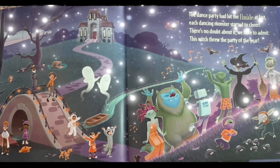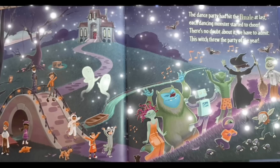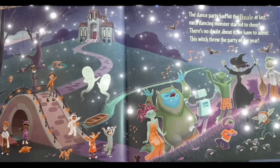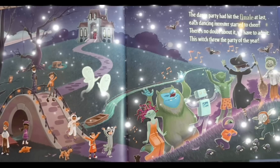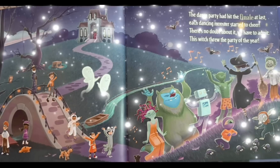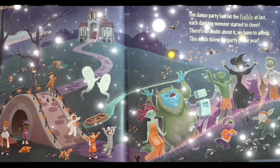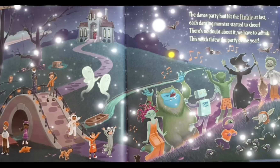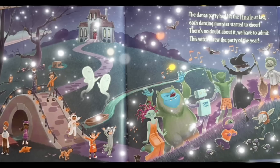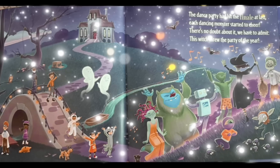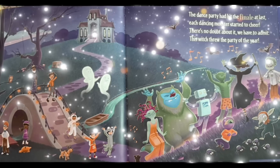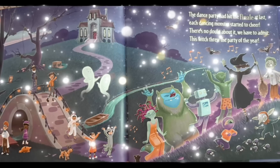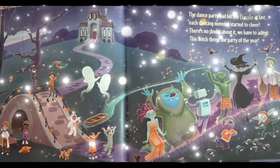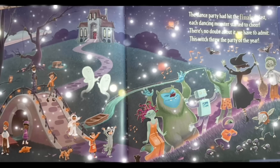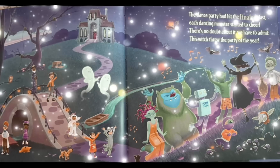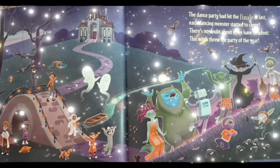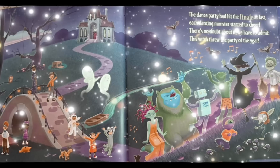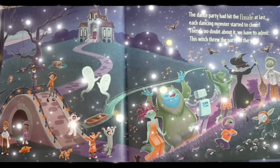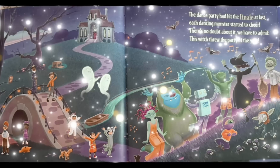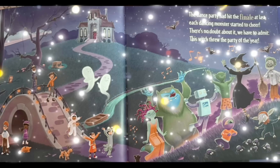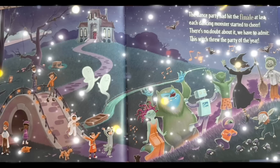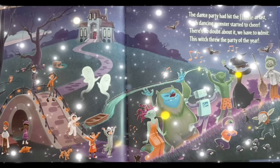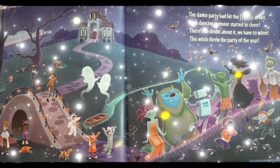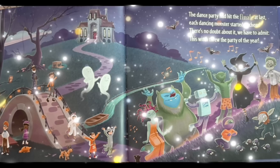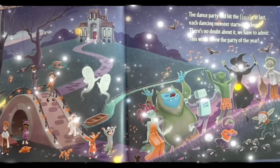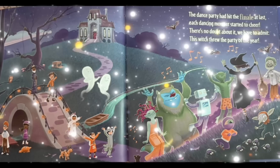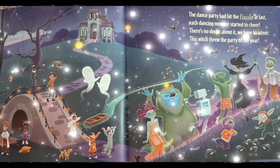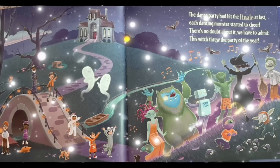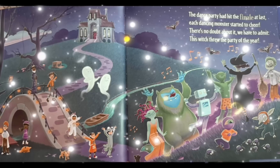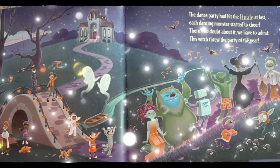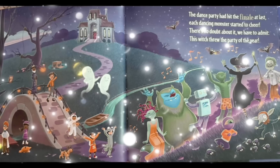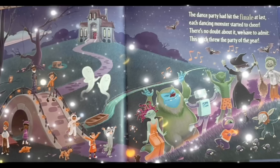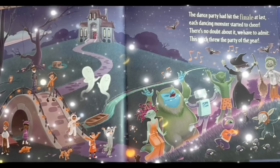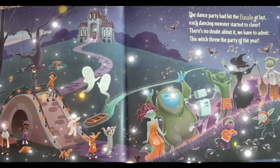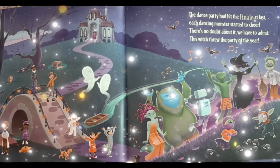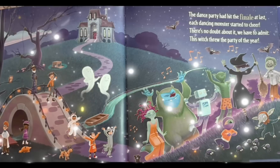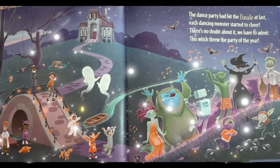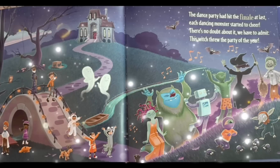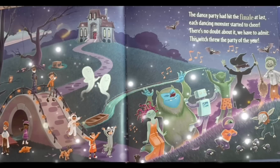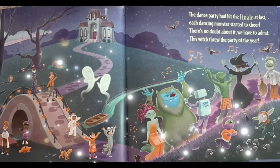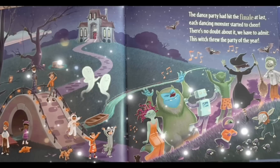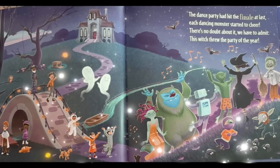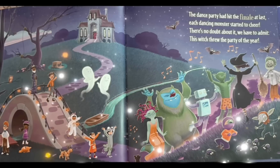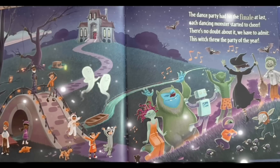about it, we have to admit. This witch threw the party of the year.